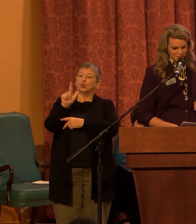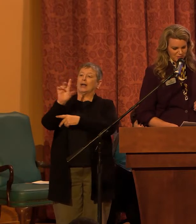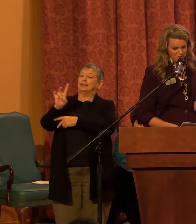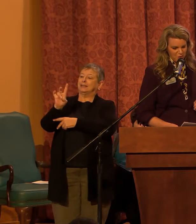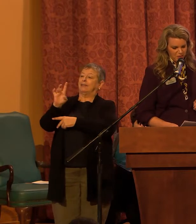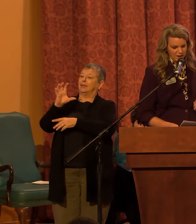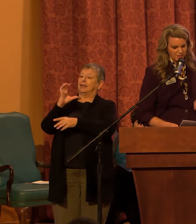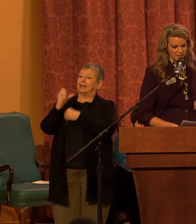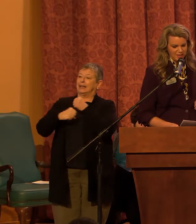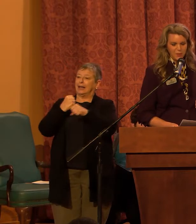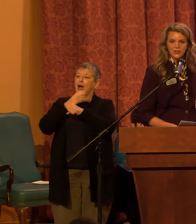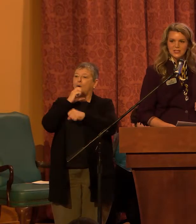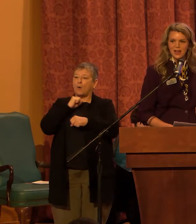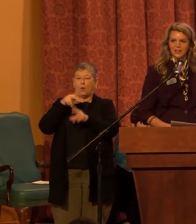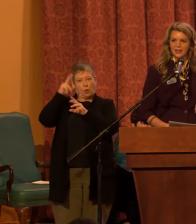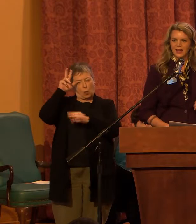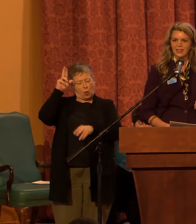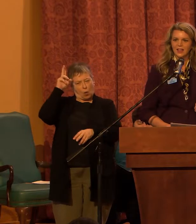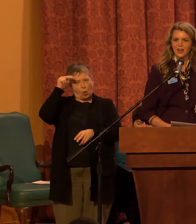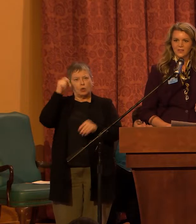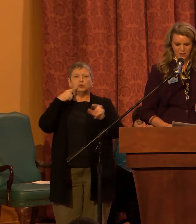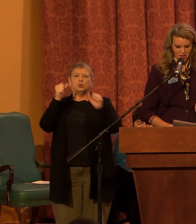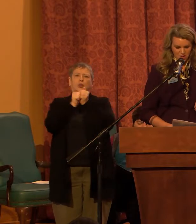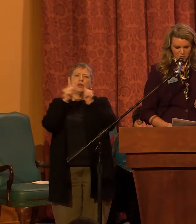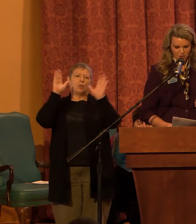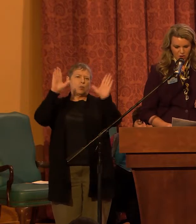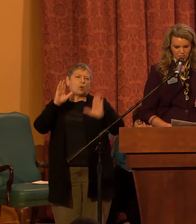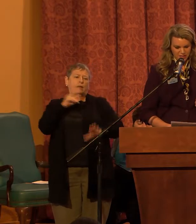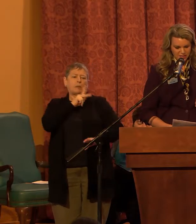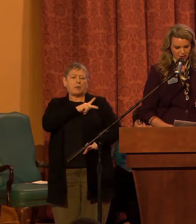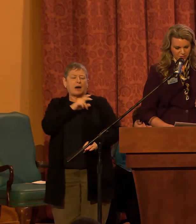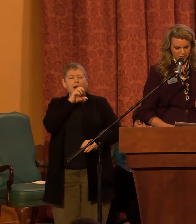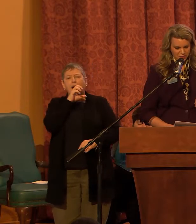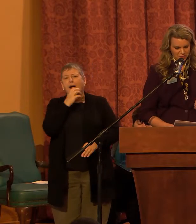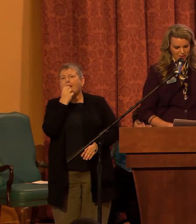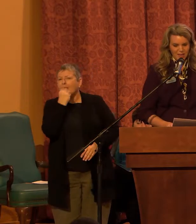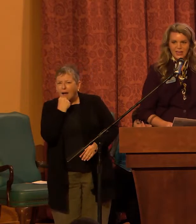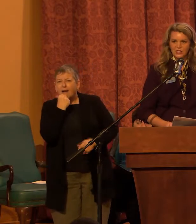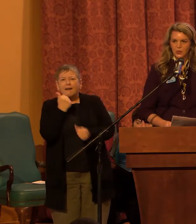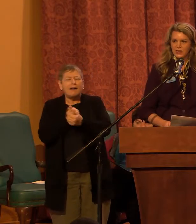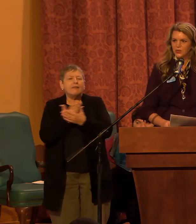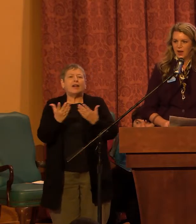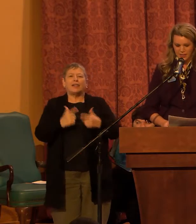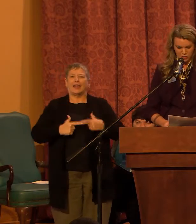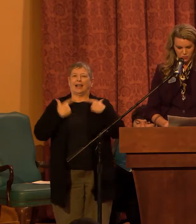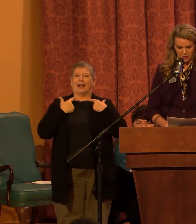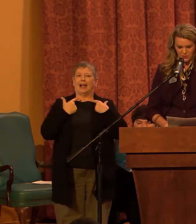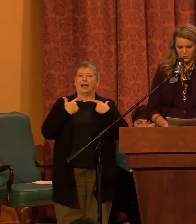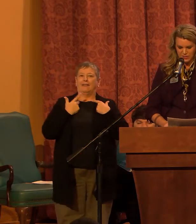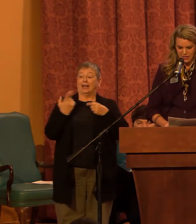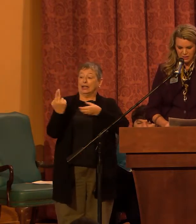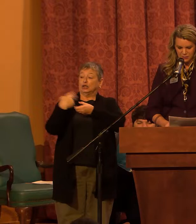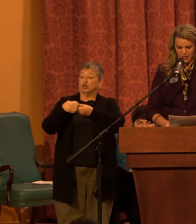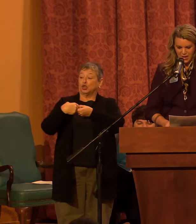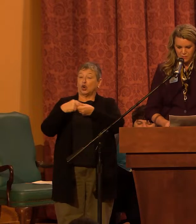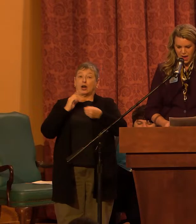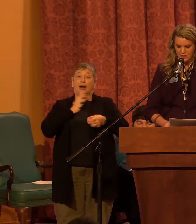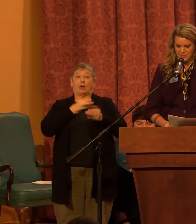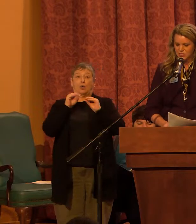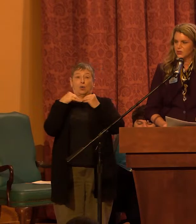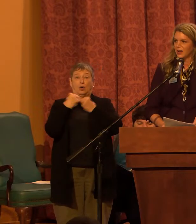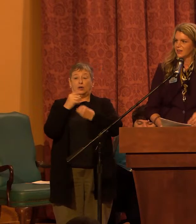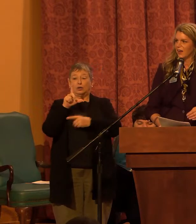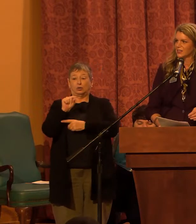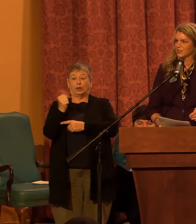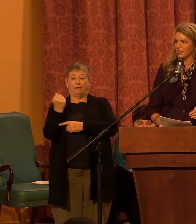quarter horse with an outstanding personality and love for all things life. He joined GREAT in 2014 and